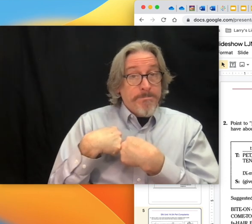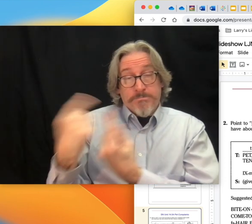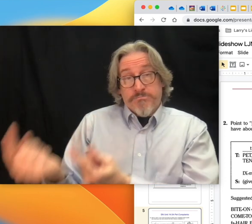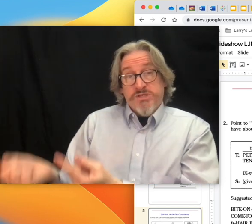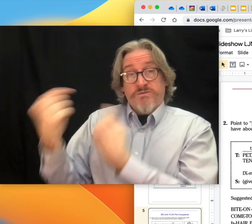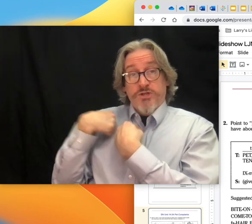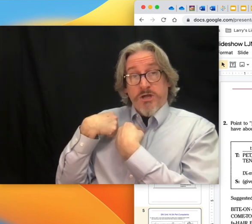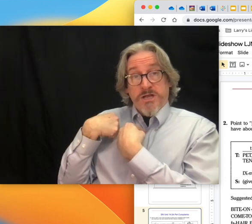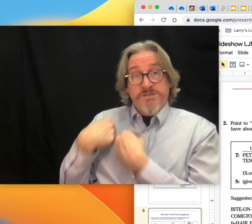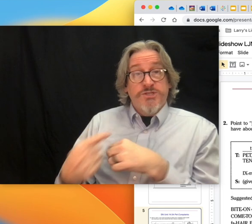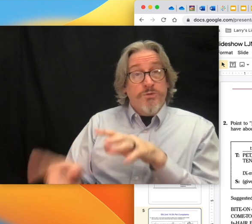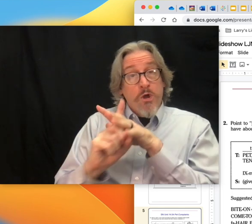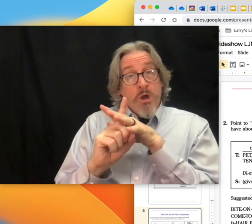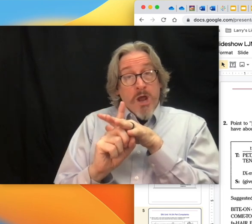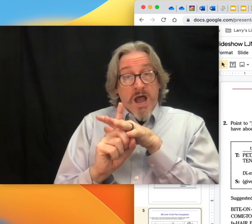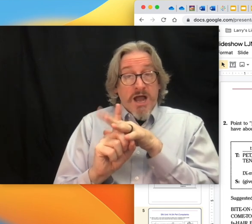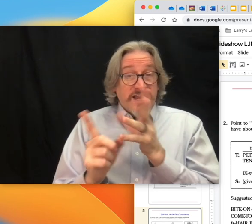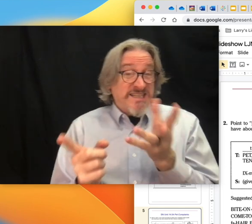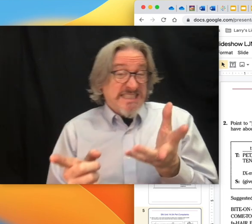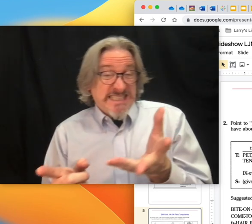Come. So the dog comes to.